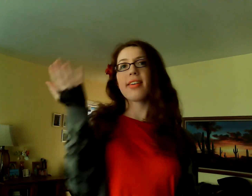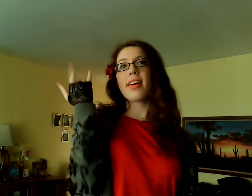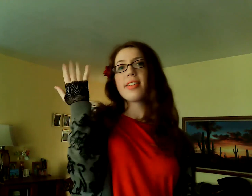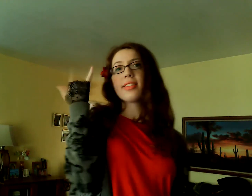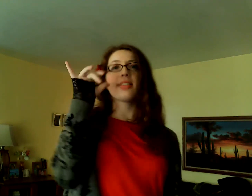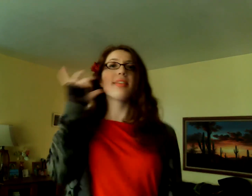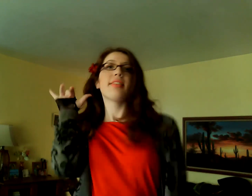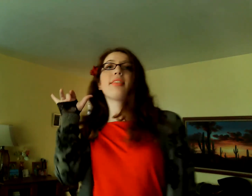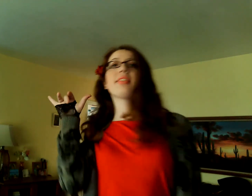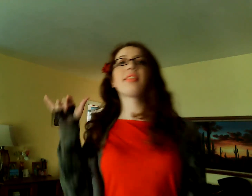yesterday.